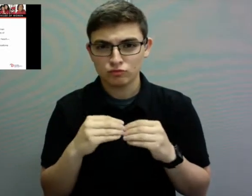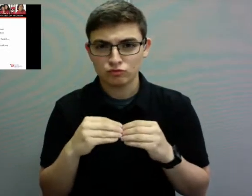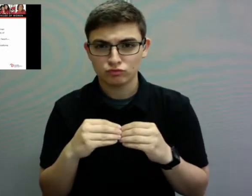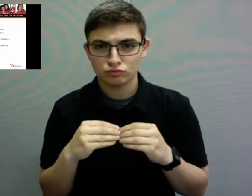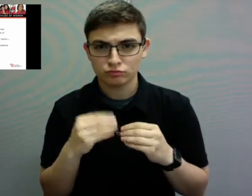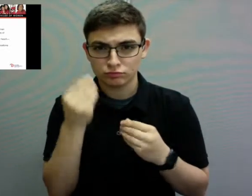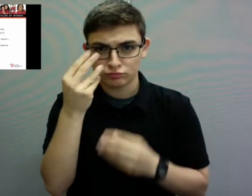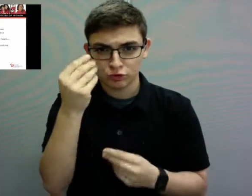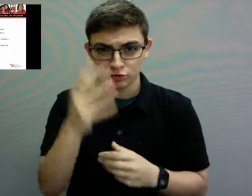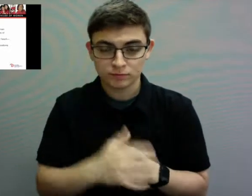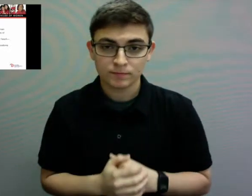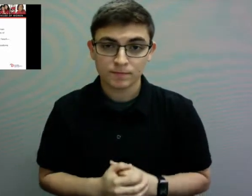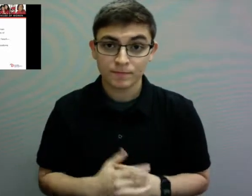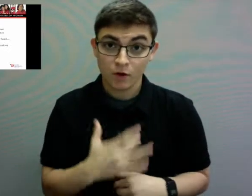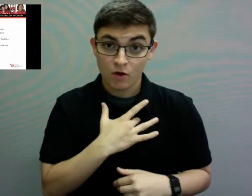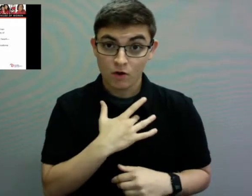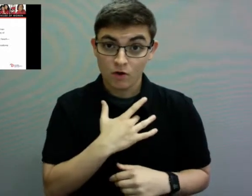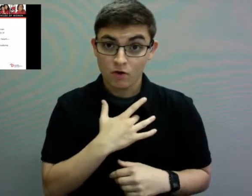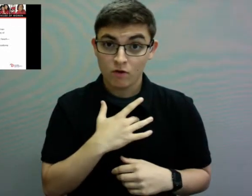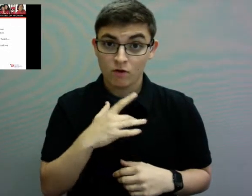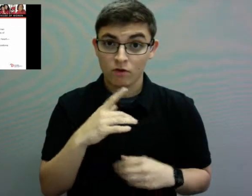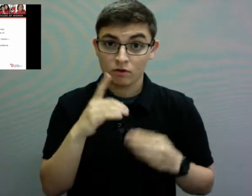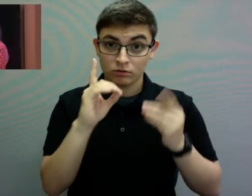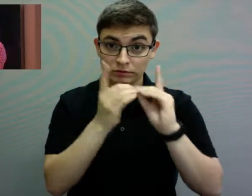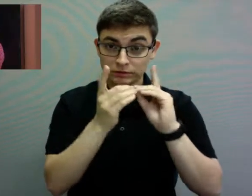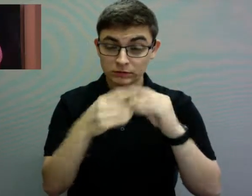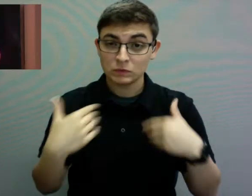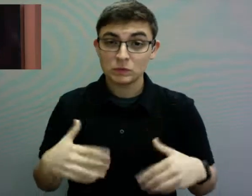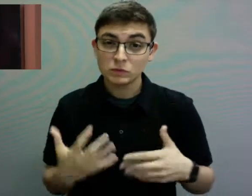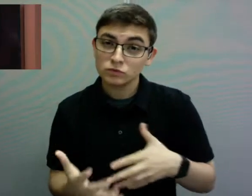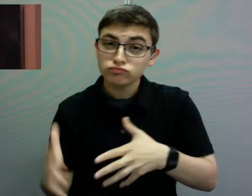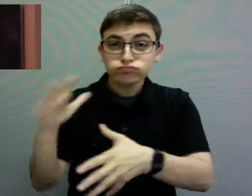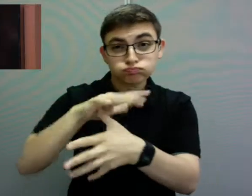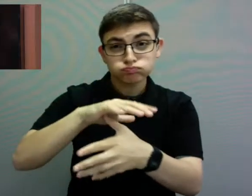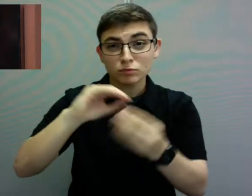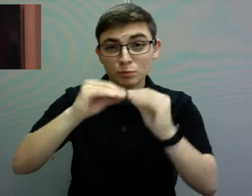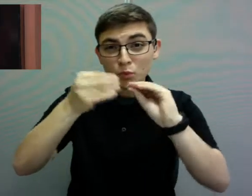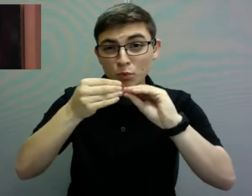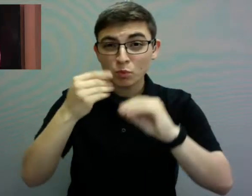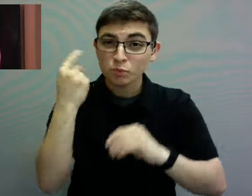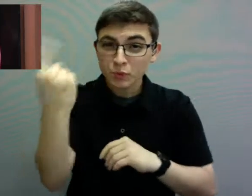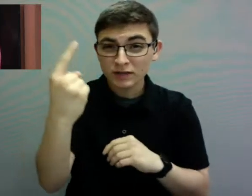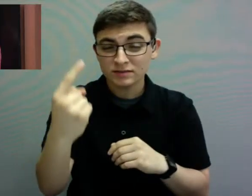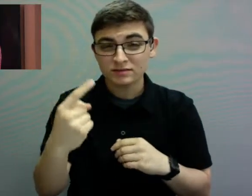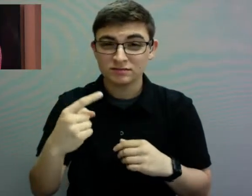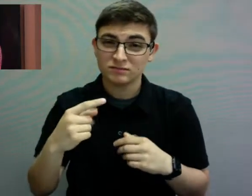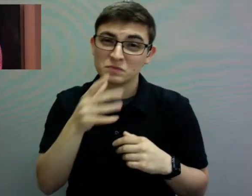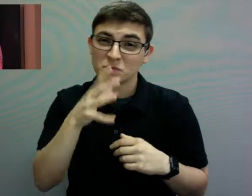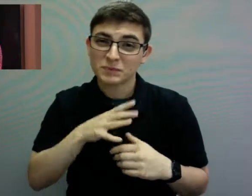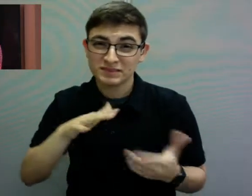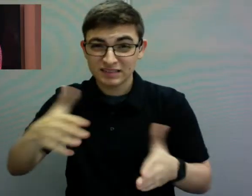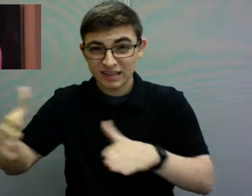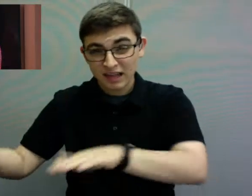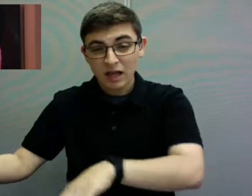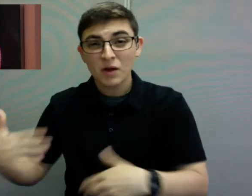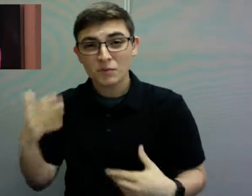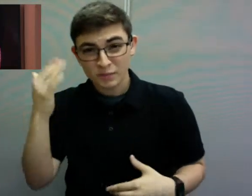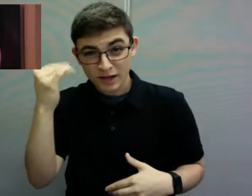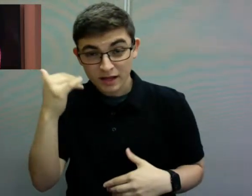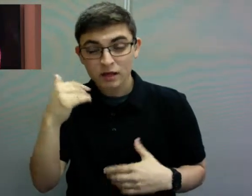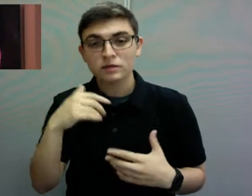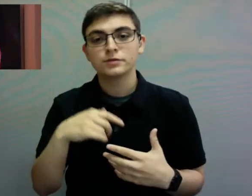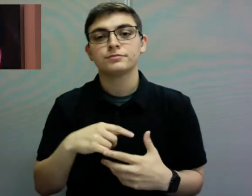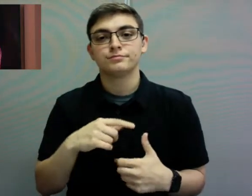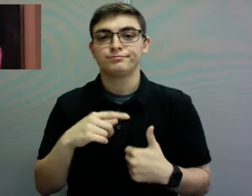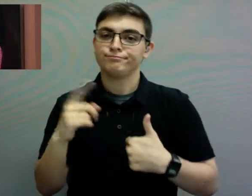actually the #1 killer of American women. And we don't do a good job of marketing it yet. We're trying to get